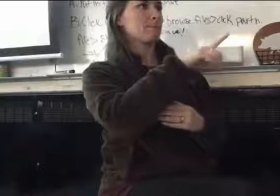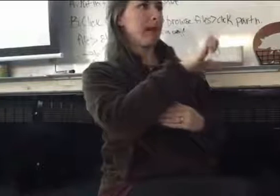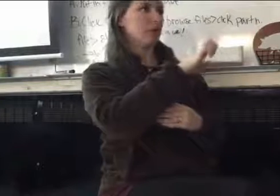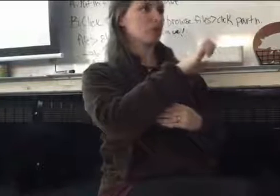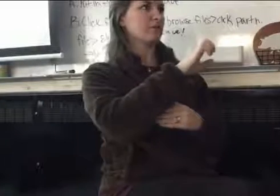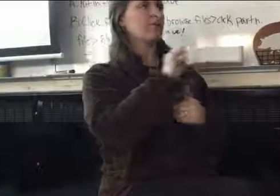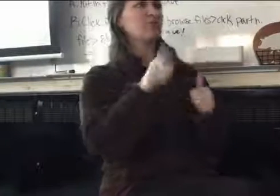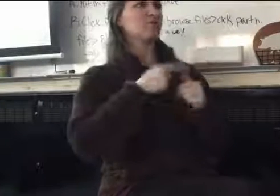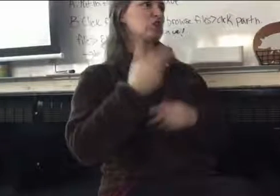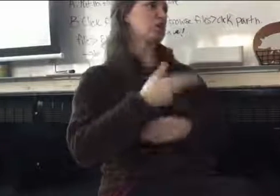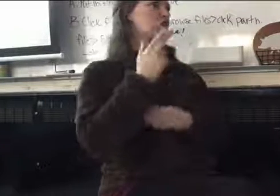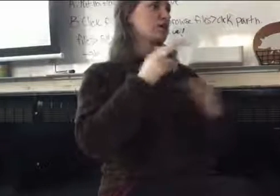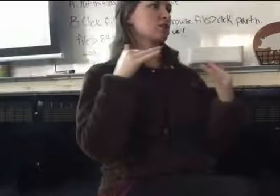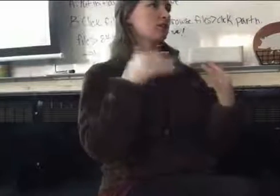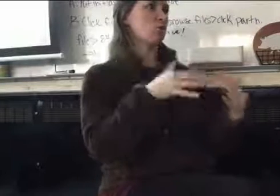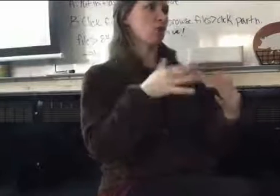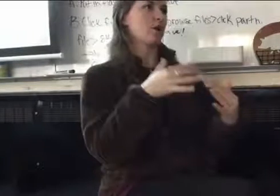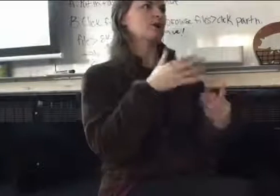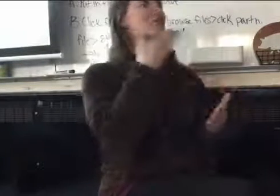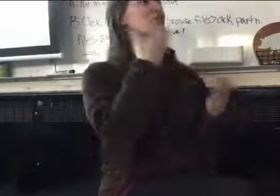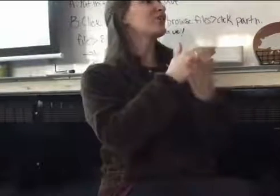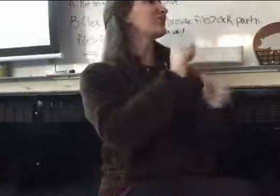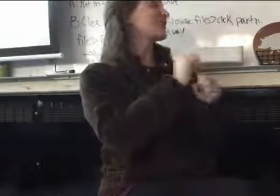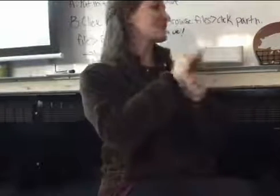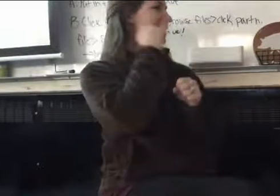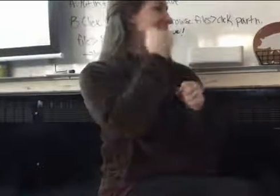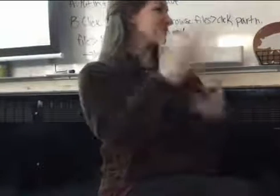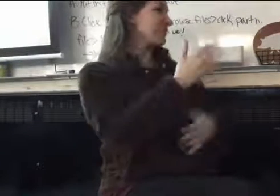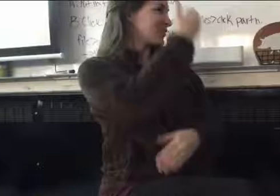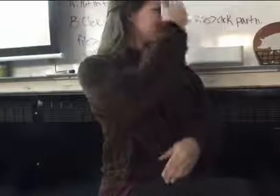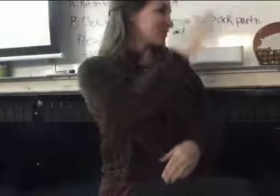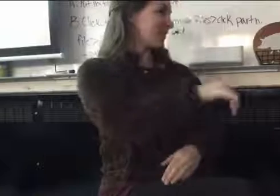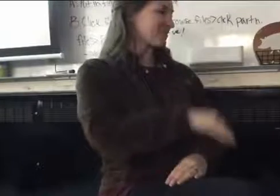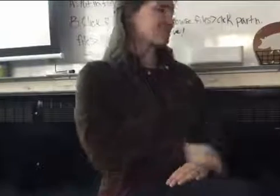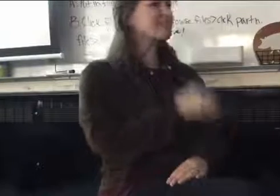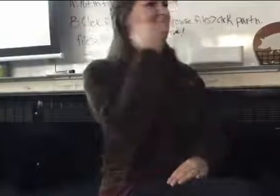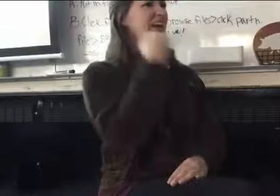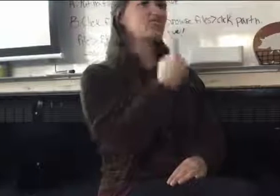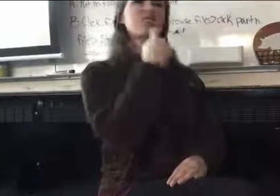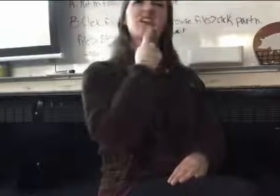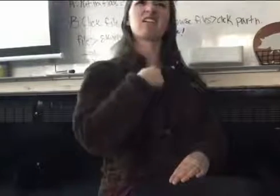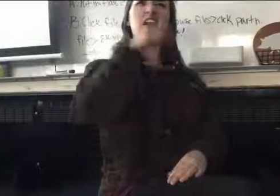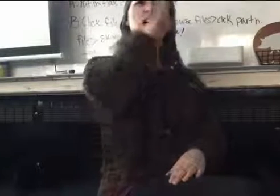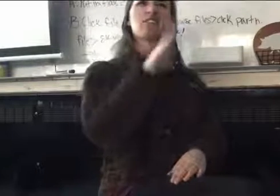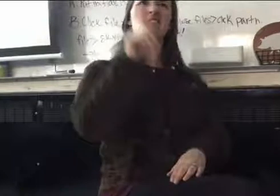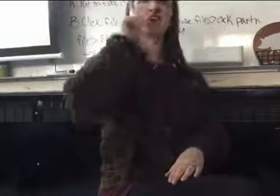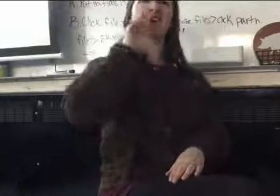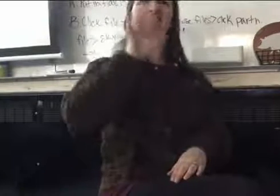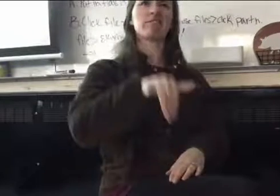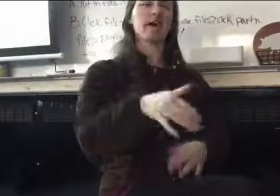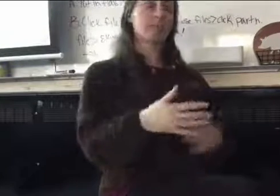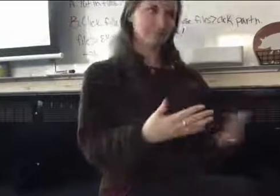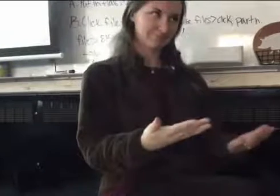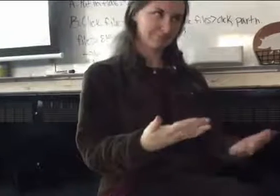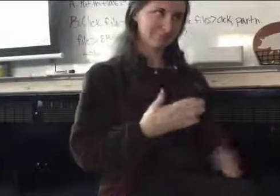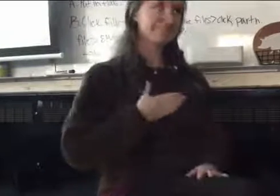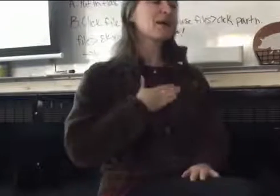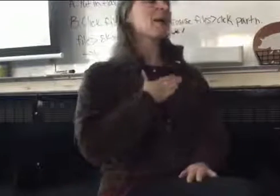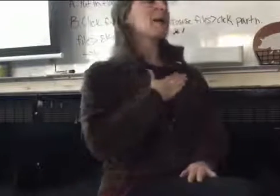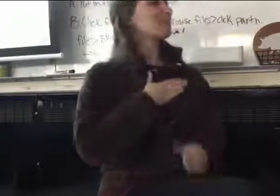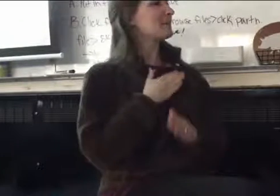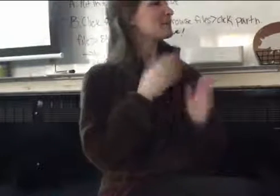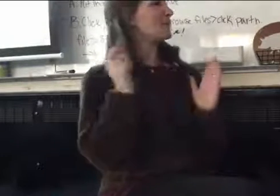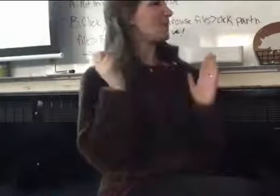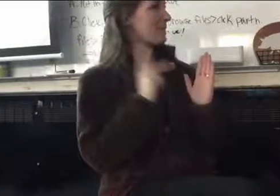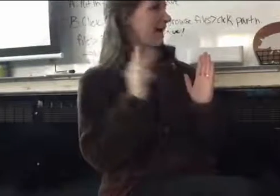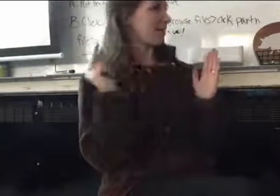that, good job. You have adequately learned for your March Madness assignment. If you said, I've never heard of Fort Sumter, please go